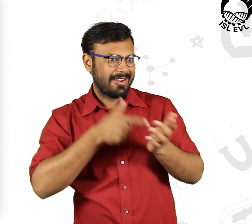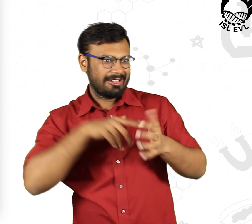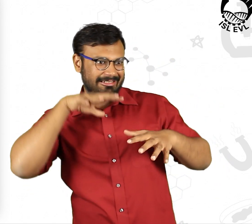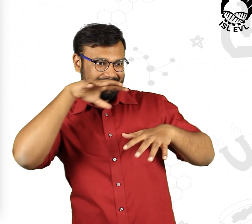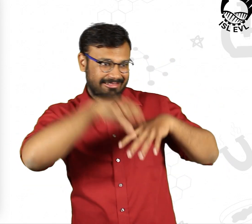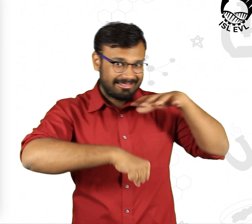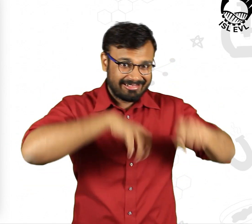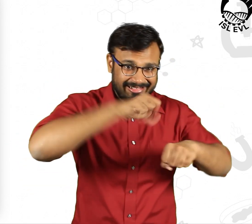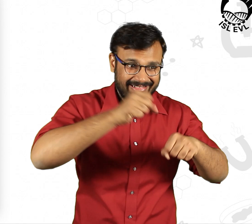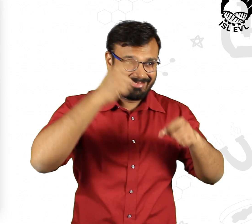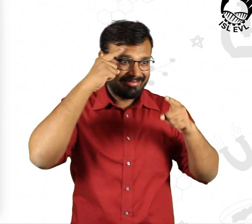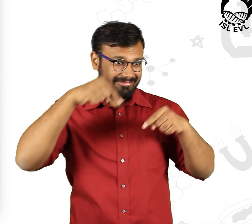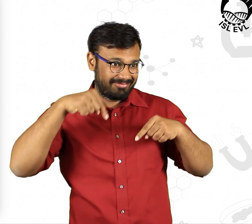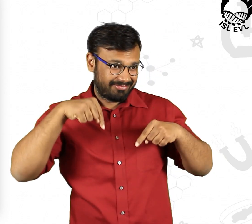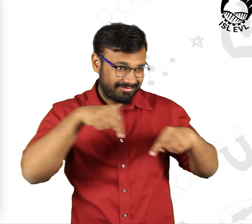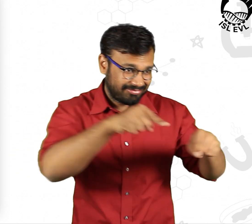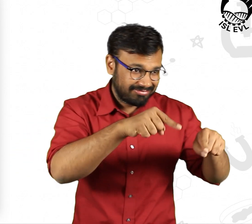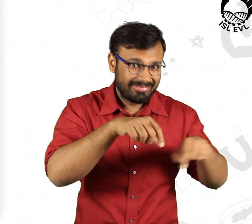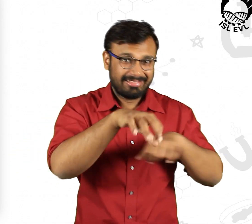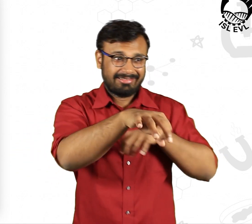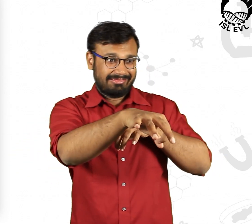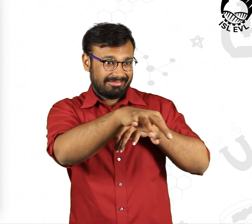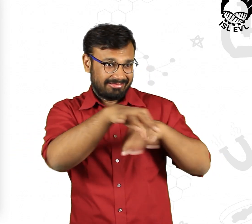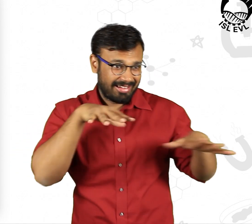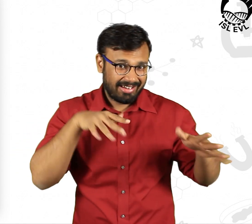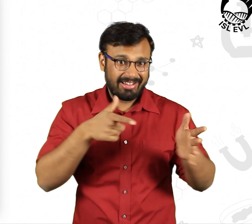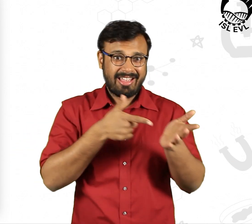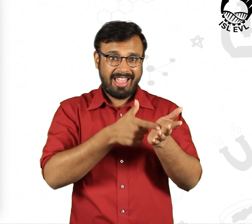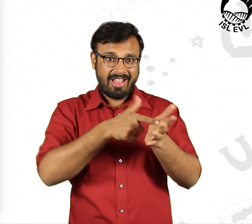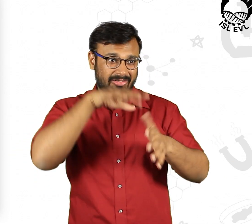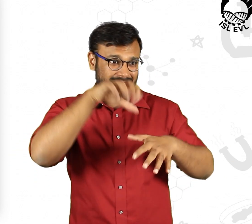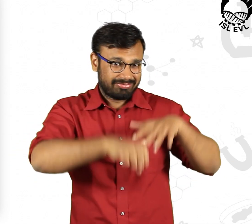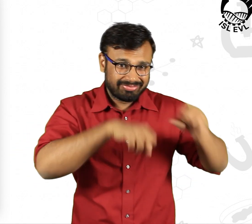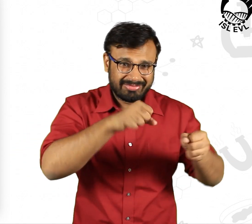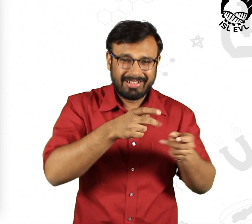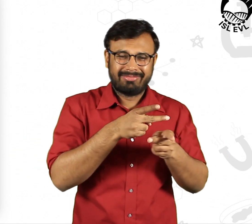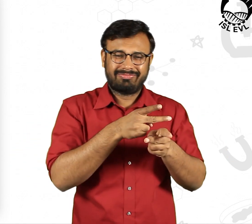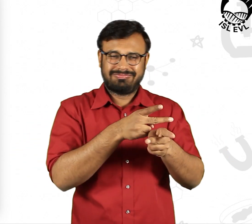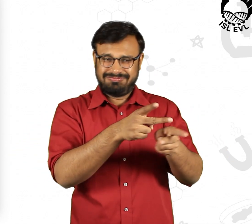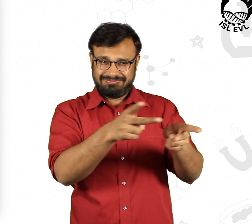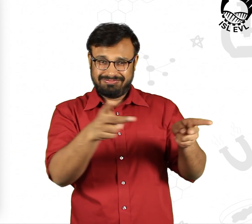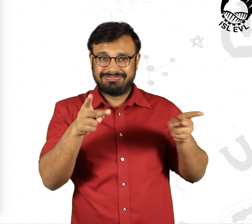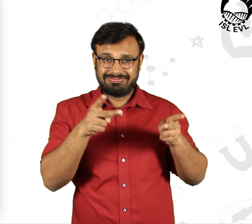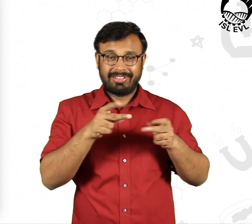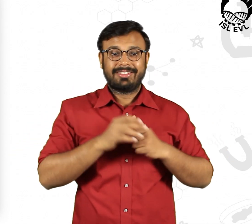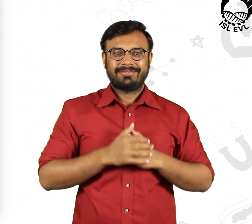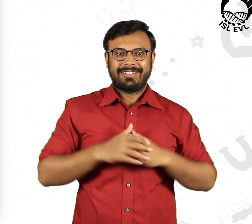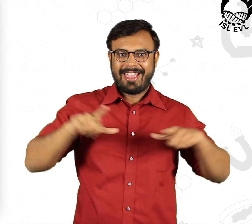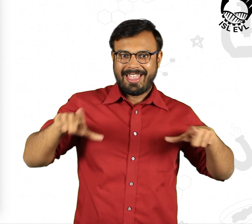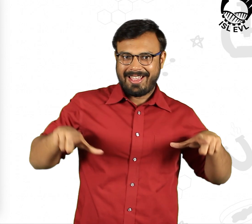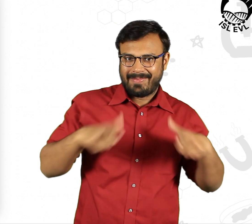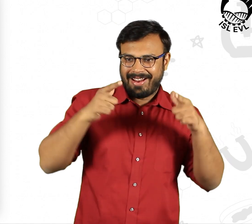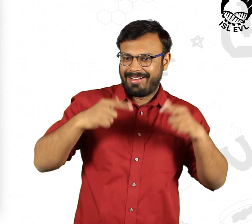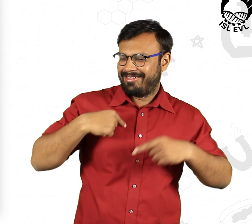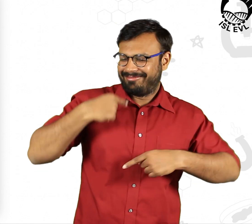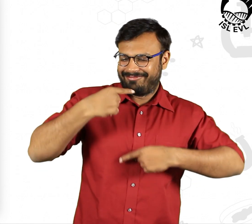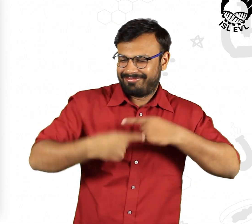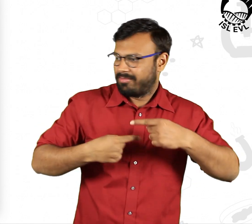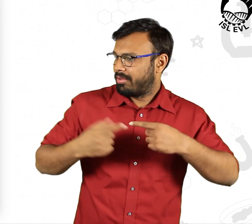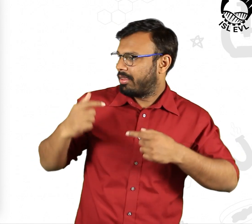fragments will change as different generations of seedlings come up, survive, grow